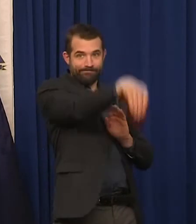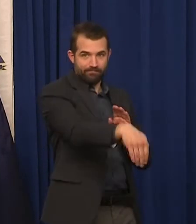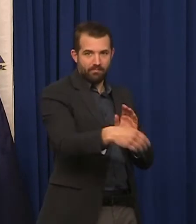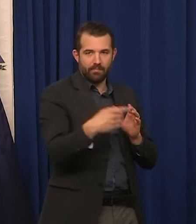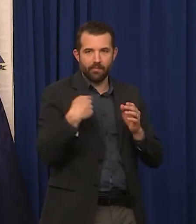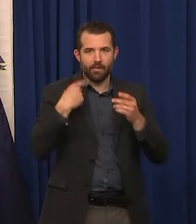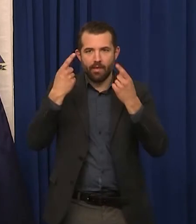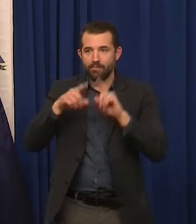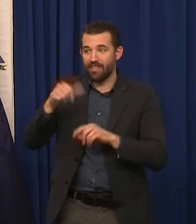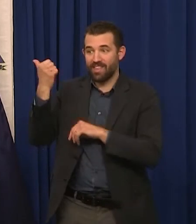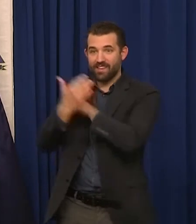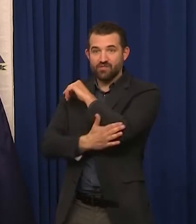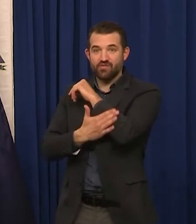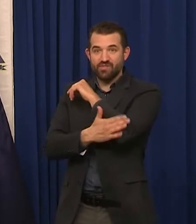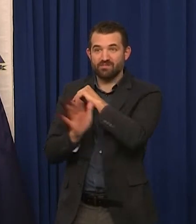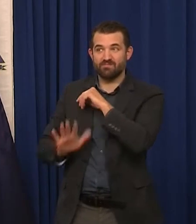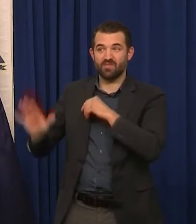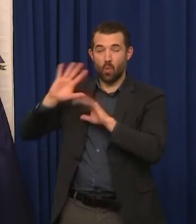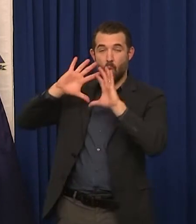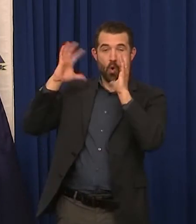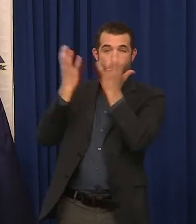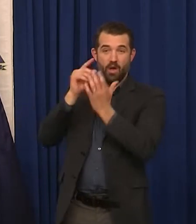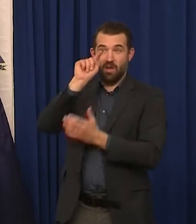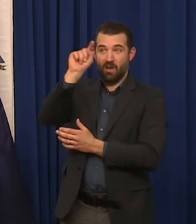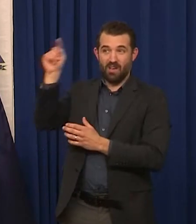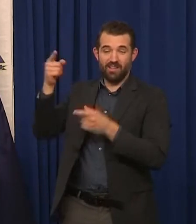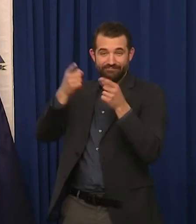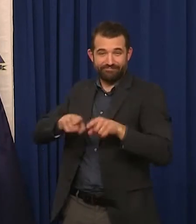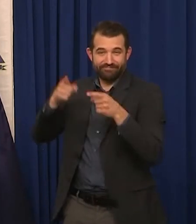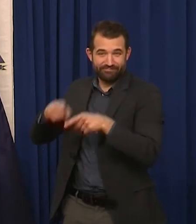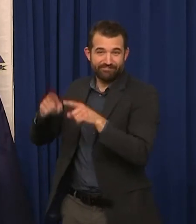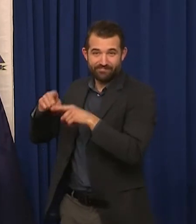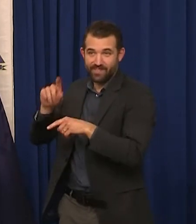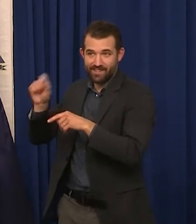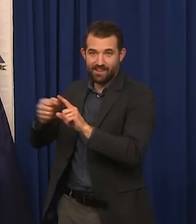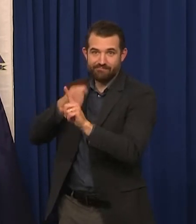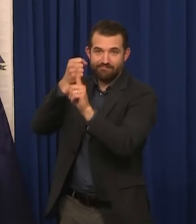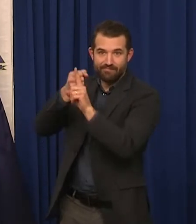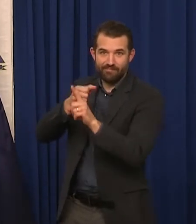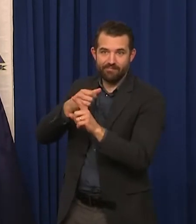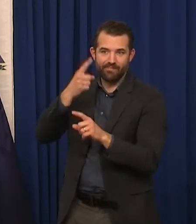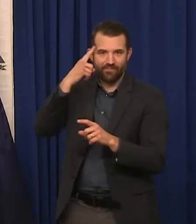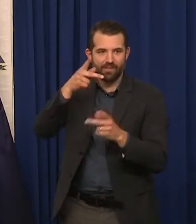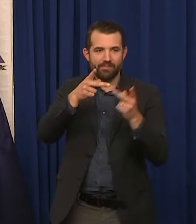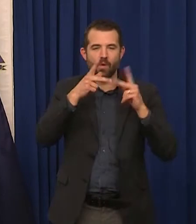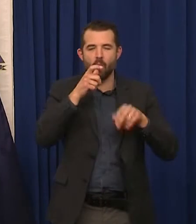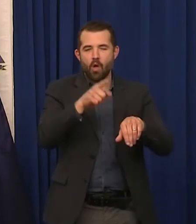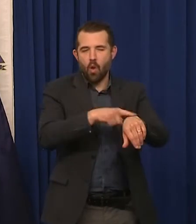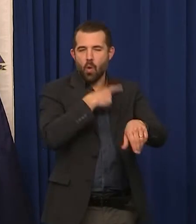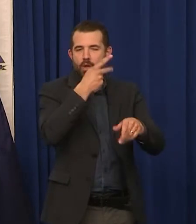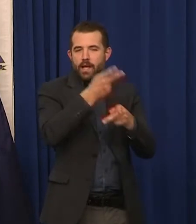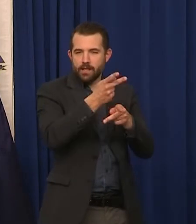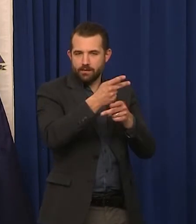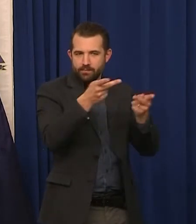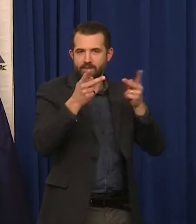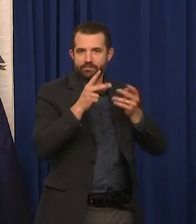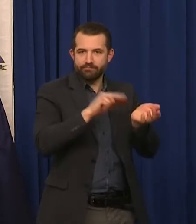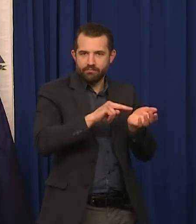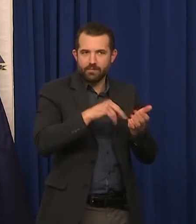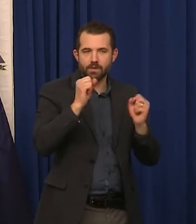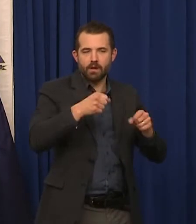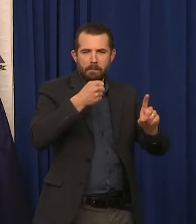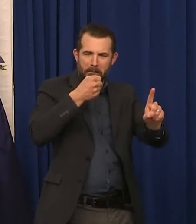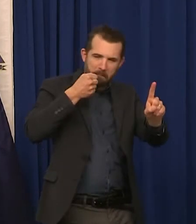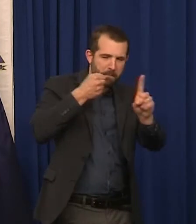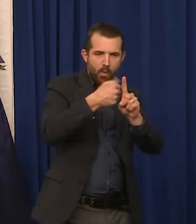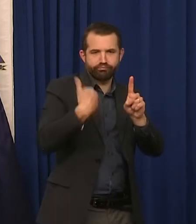that secondary spike could hit long-term care facilities as hard, if not harder, than the first one. And